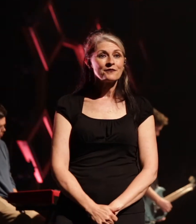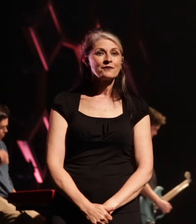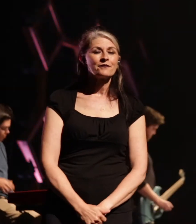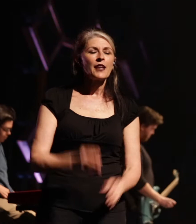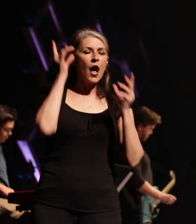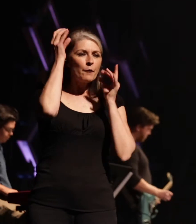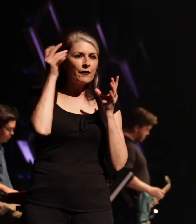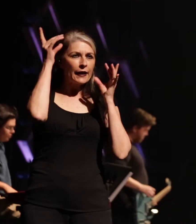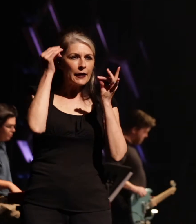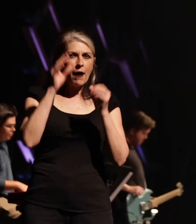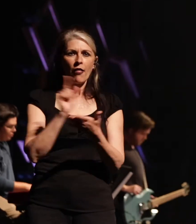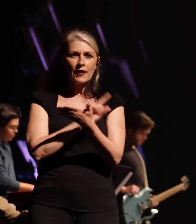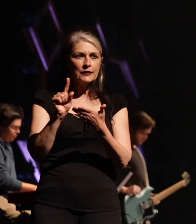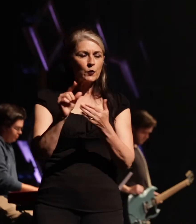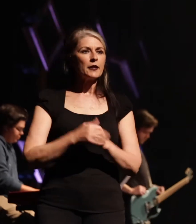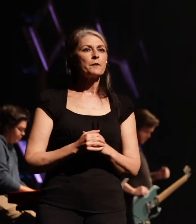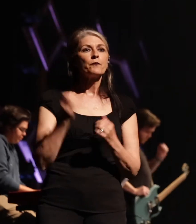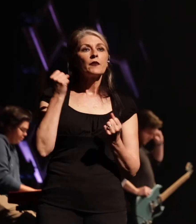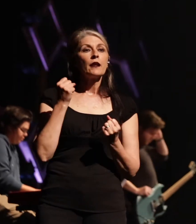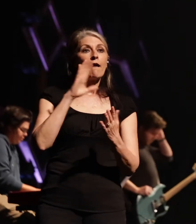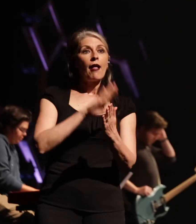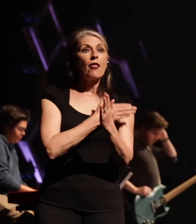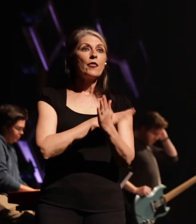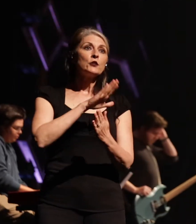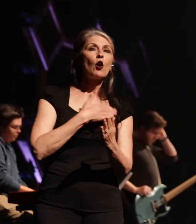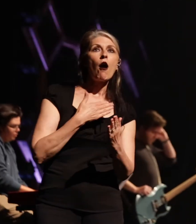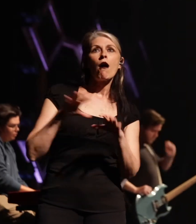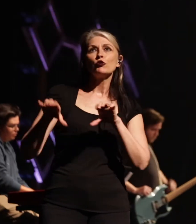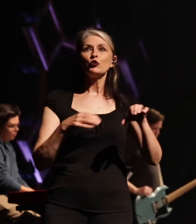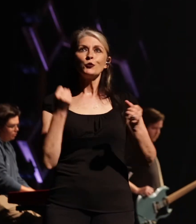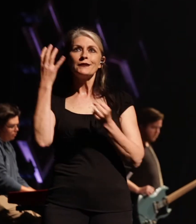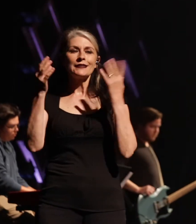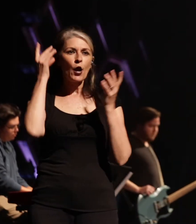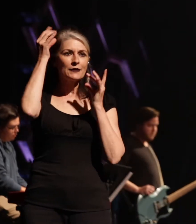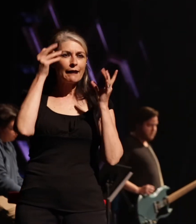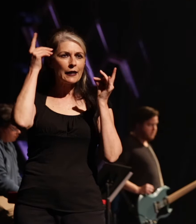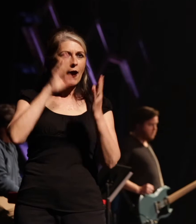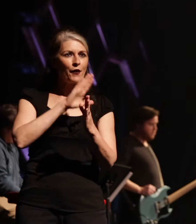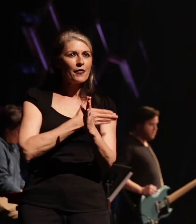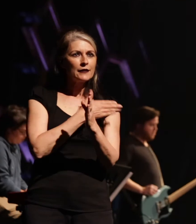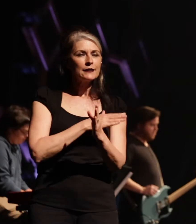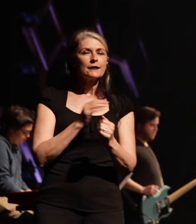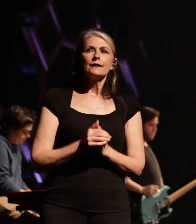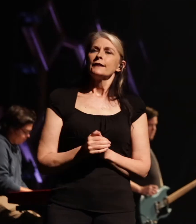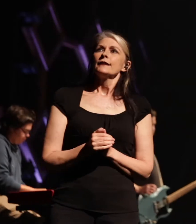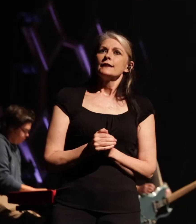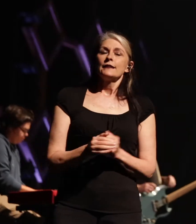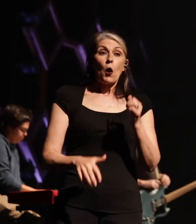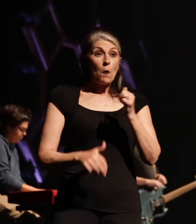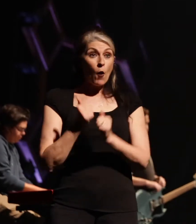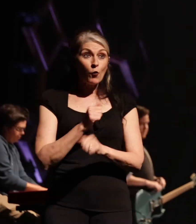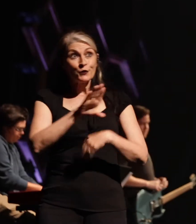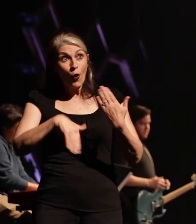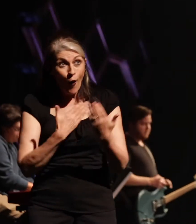I've been thinking about this set this week and the songs that we were gonna do and sing. And when I thought about the songs, a lot of them, most of